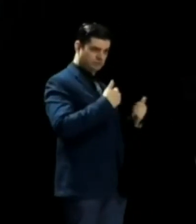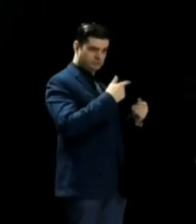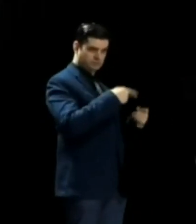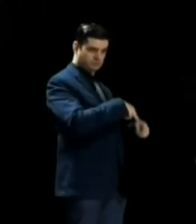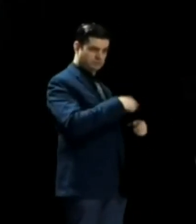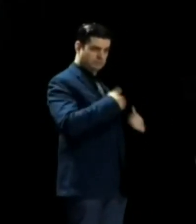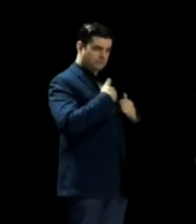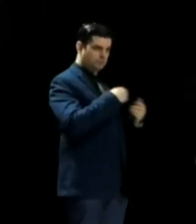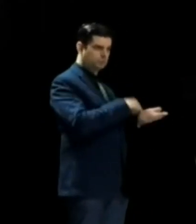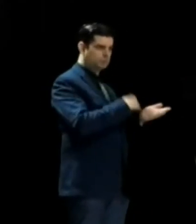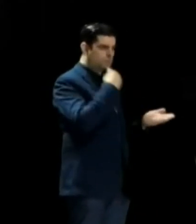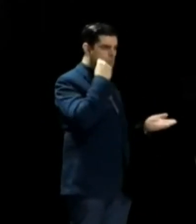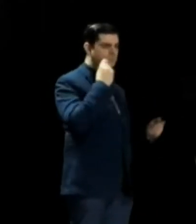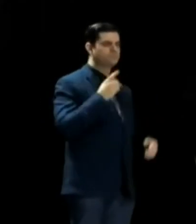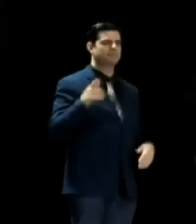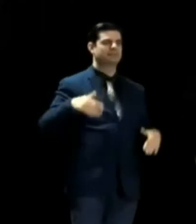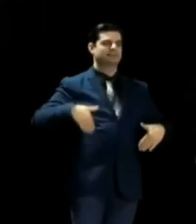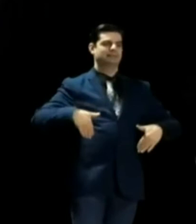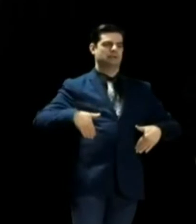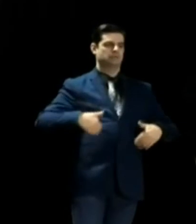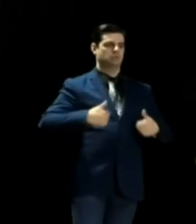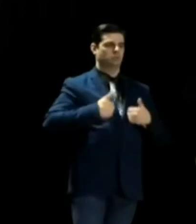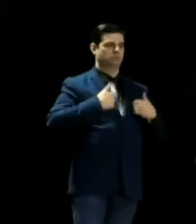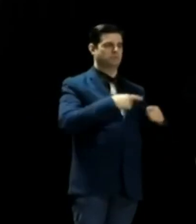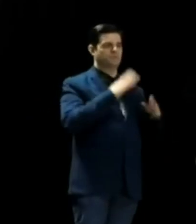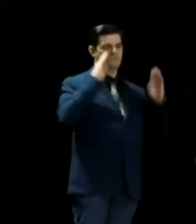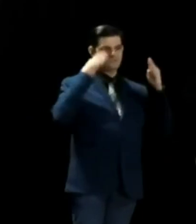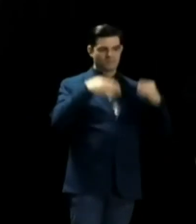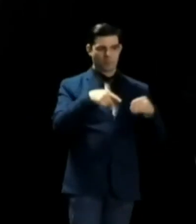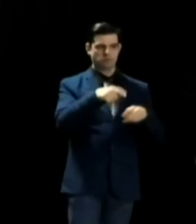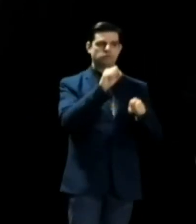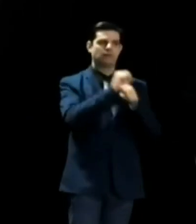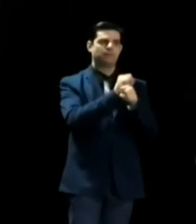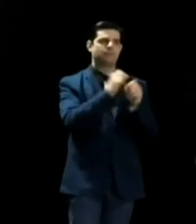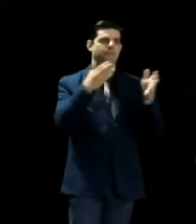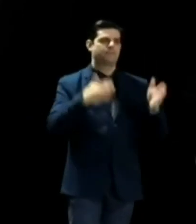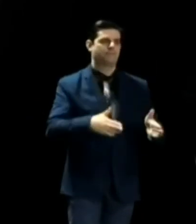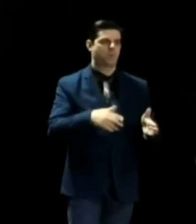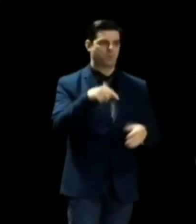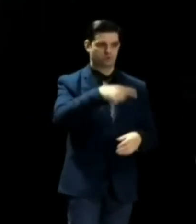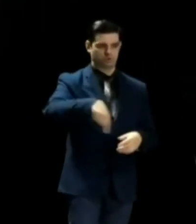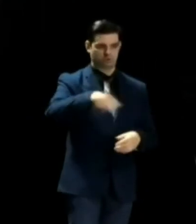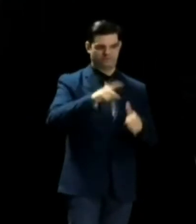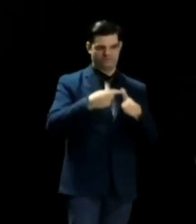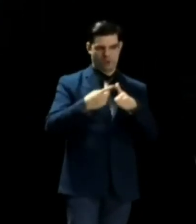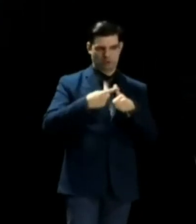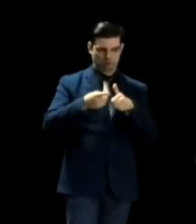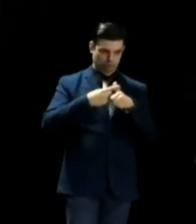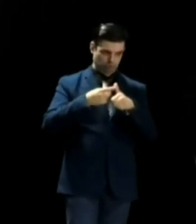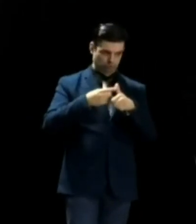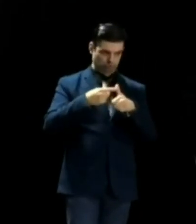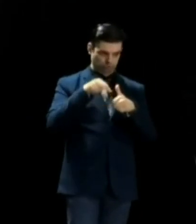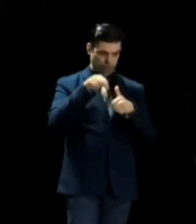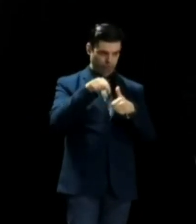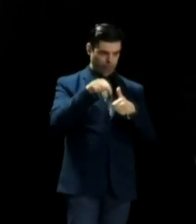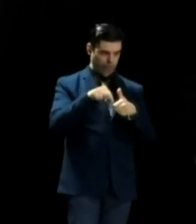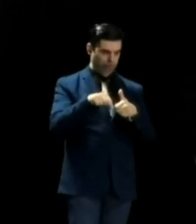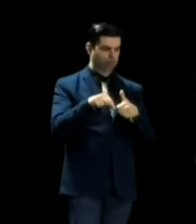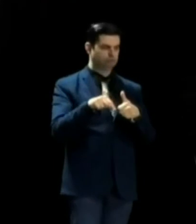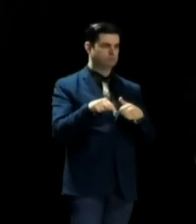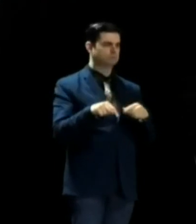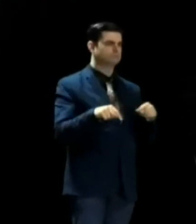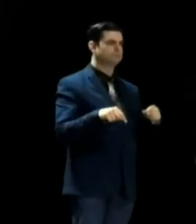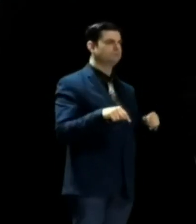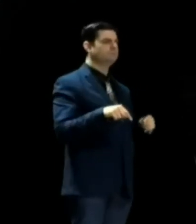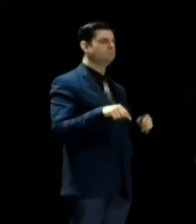on the employees in nursing homes and offering the employees testing. So the seniors next week, they'll be at assisted living. Assisted senior